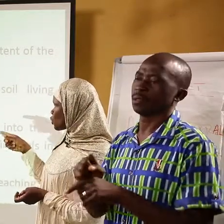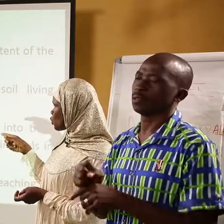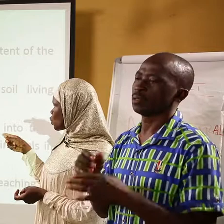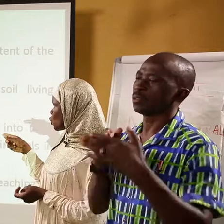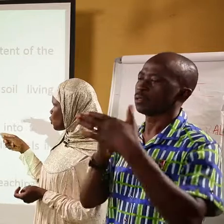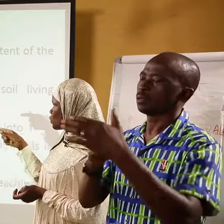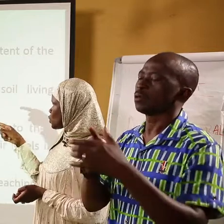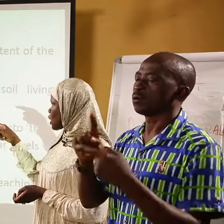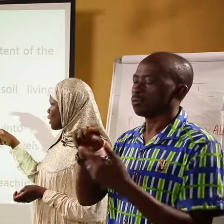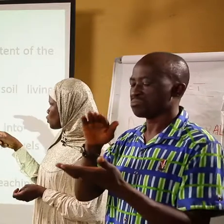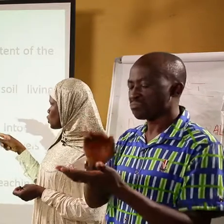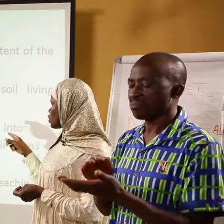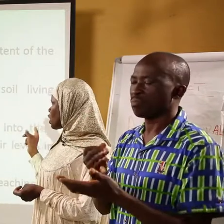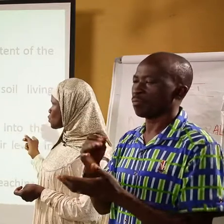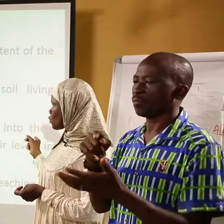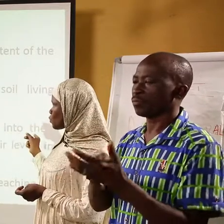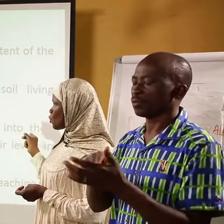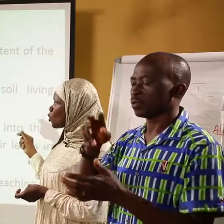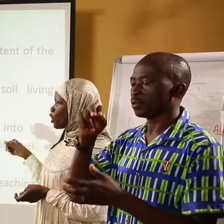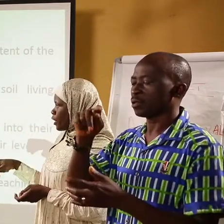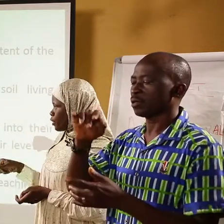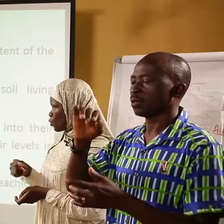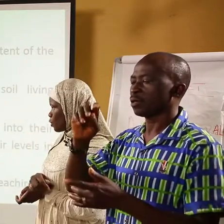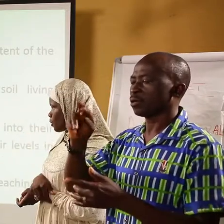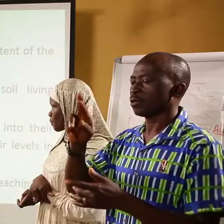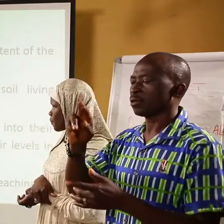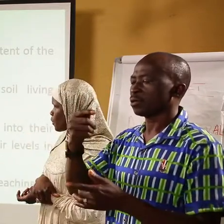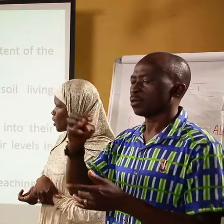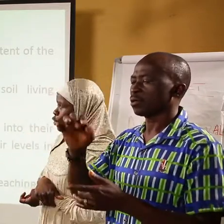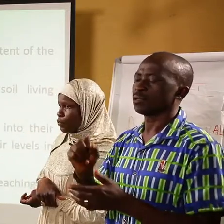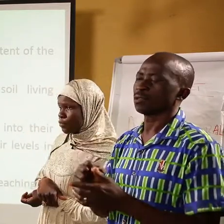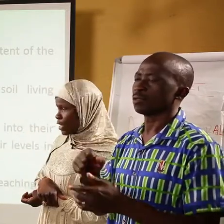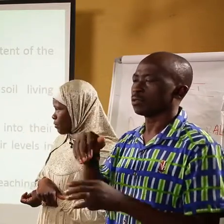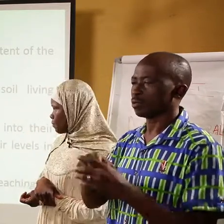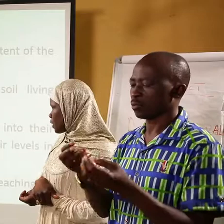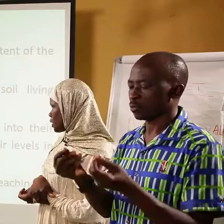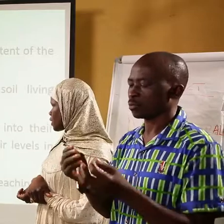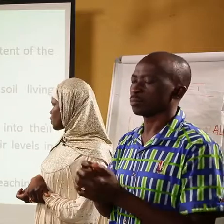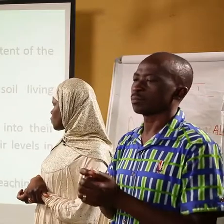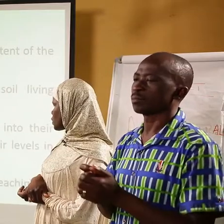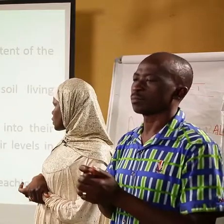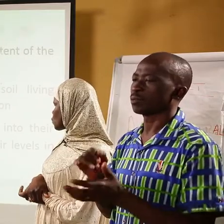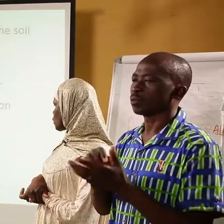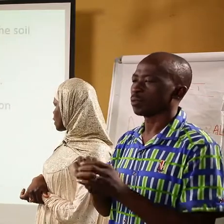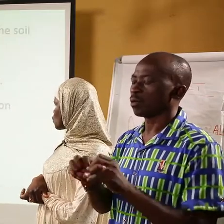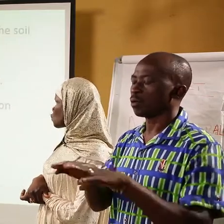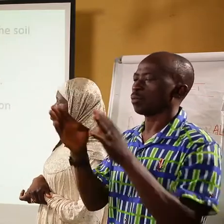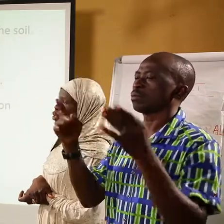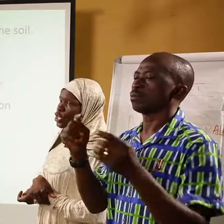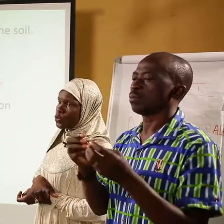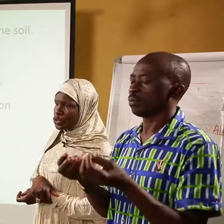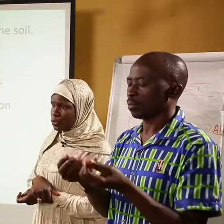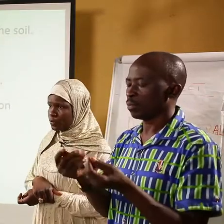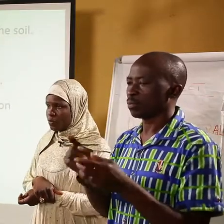To reduction of this nitrogen and sulfur in the soil. Number 5, it exposes the soil